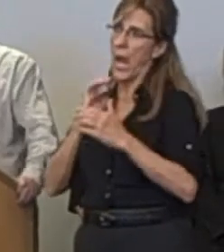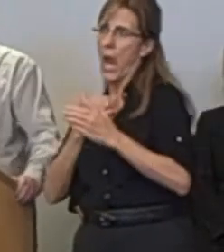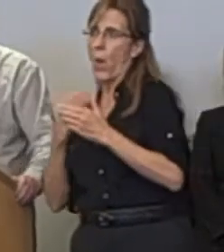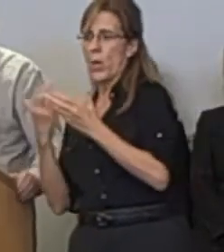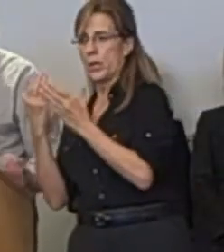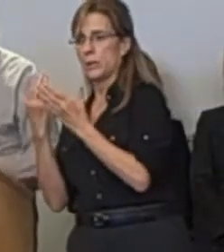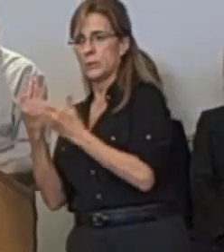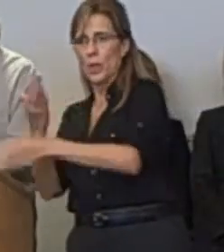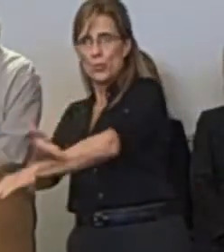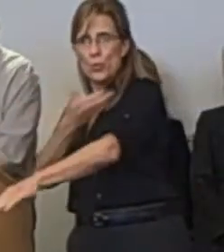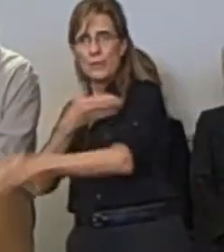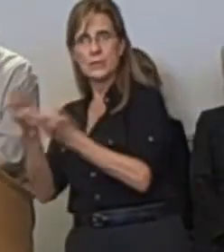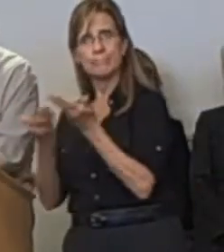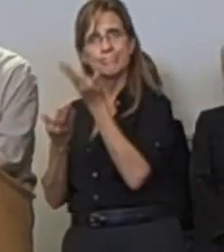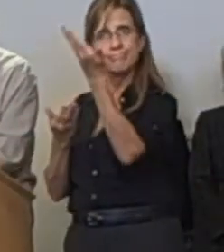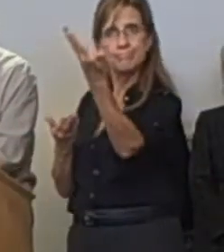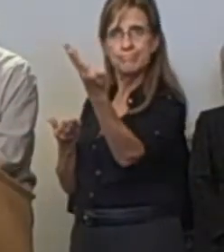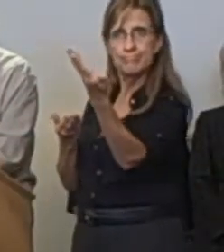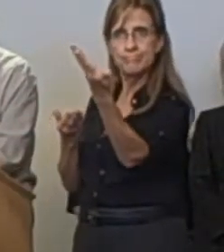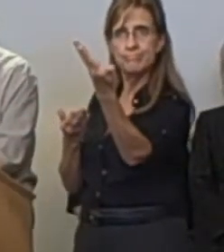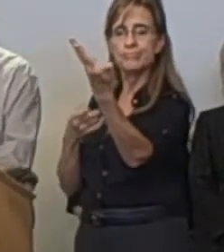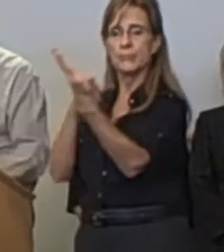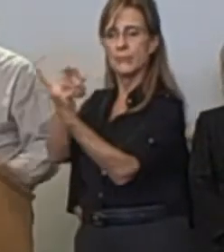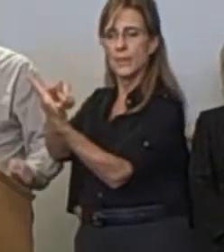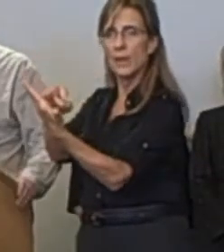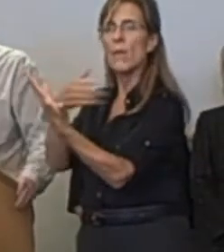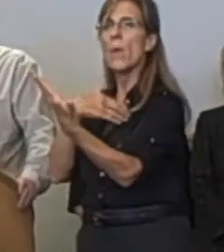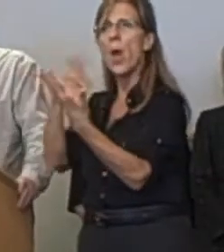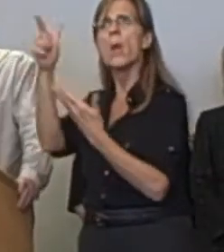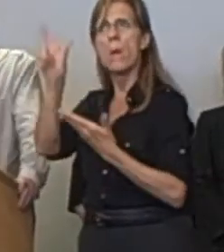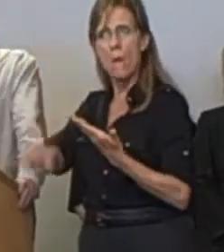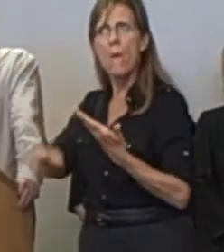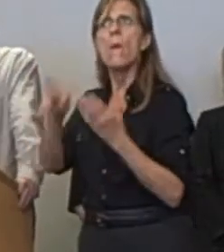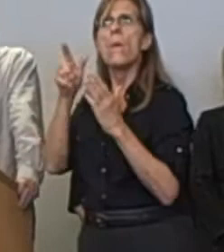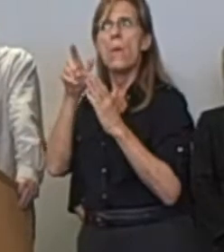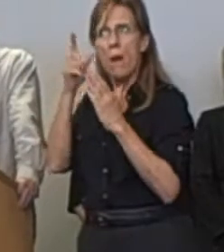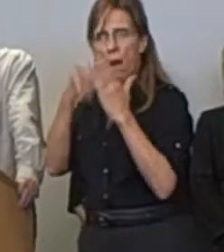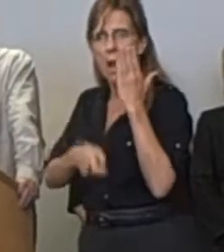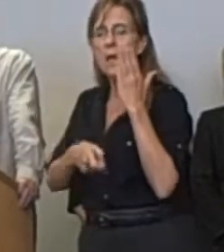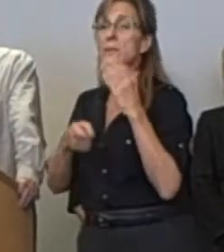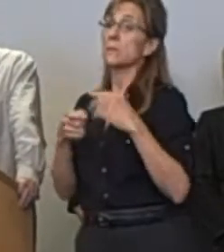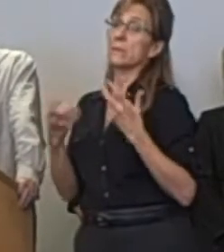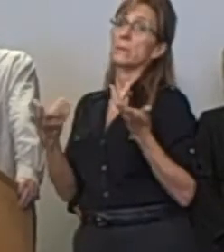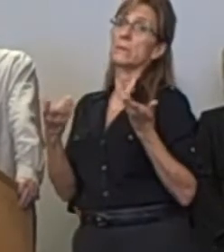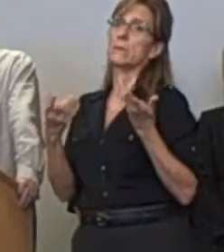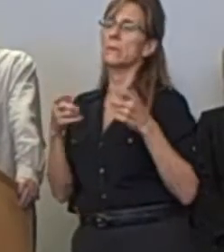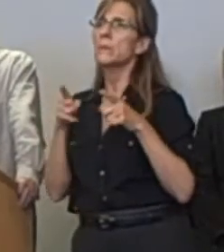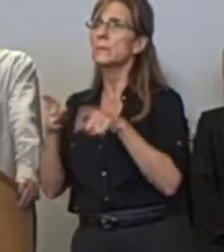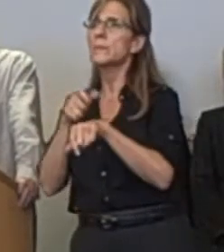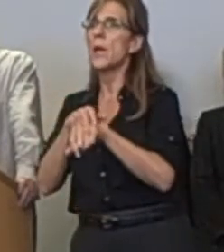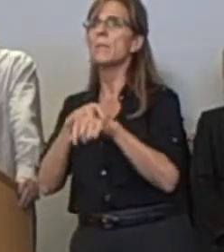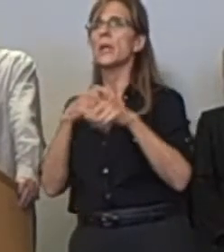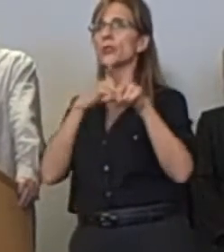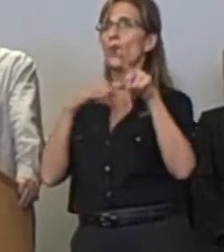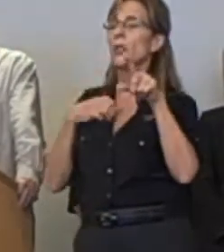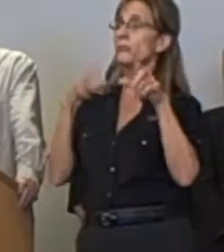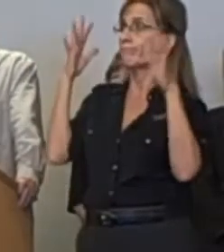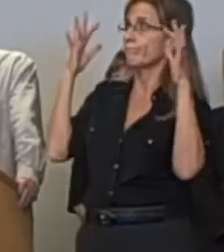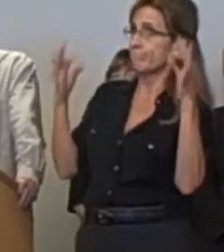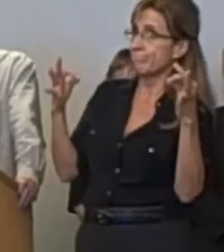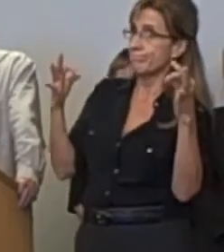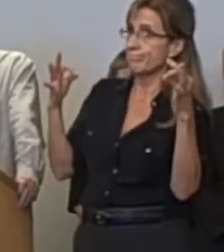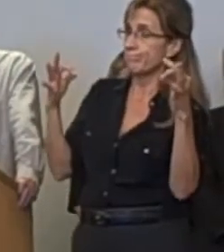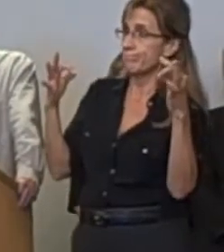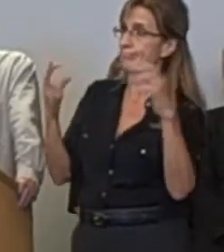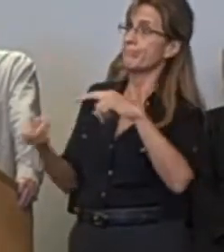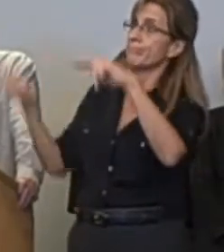either no cost or very low cost. In the meantime, the chancellor chooses to hike spending on his